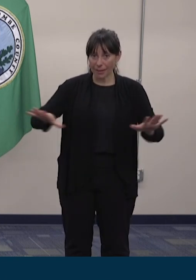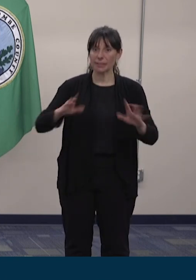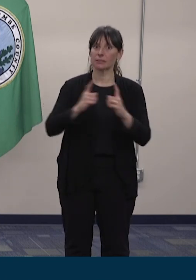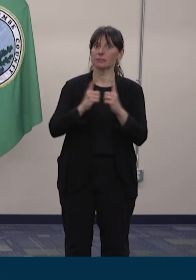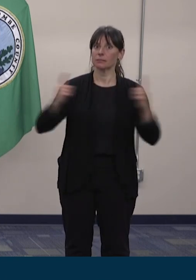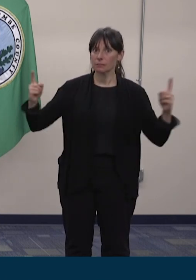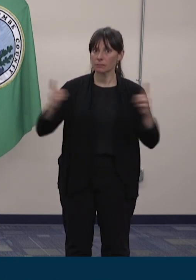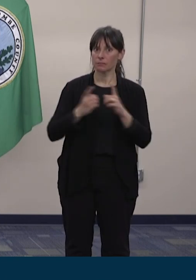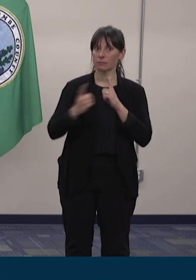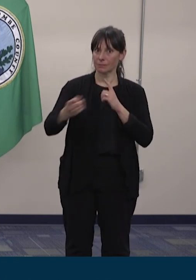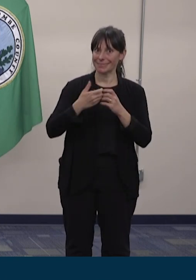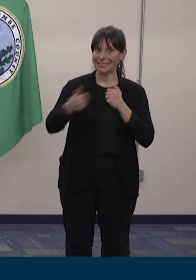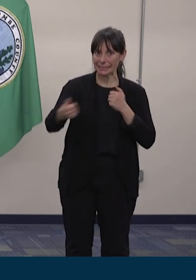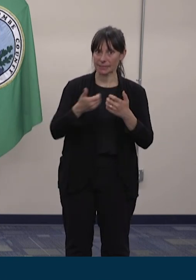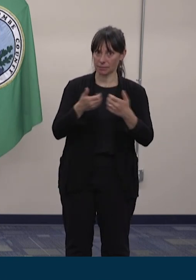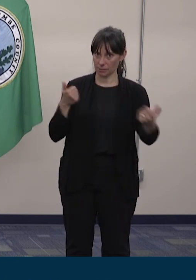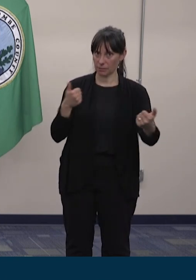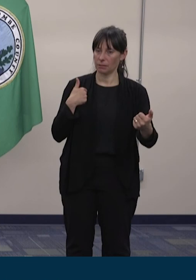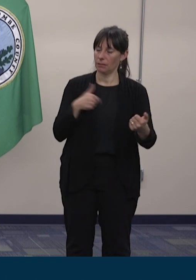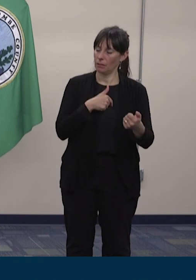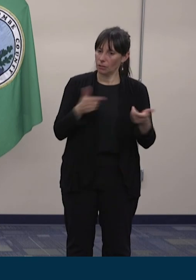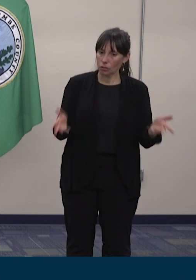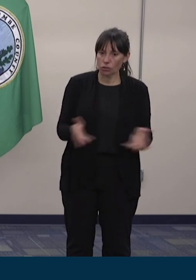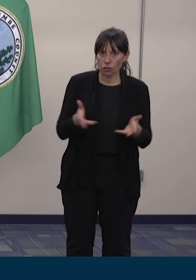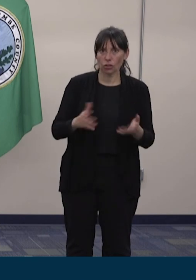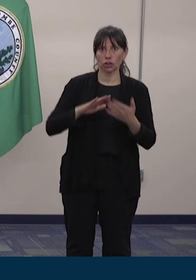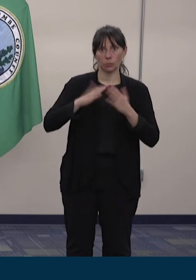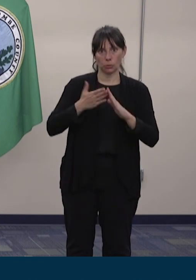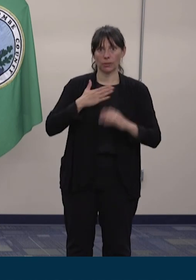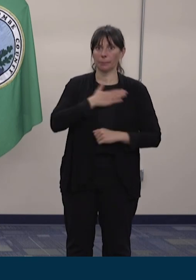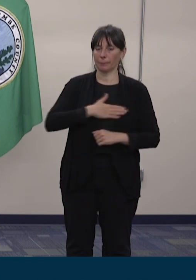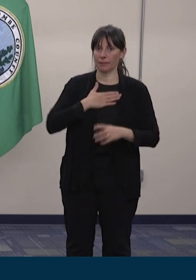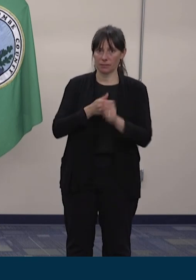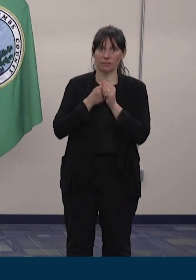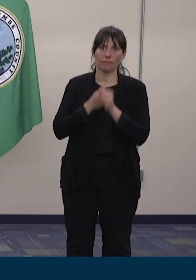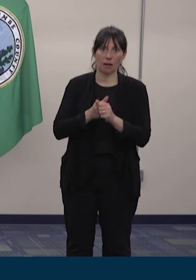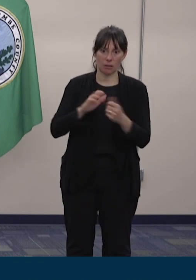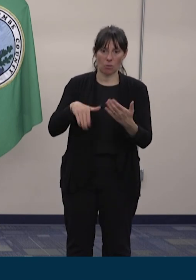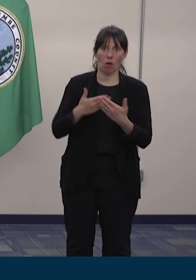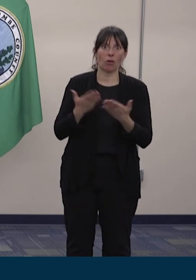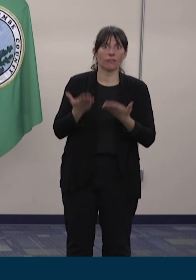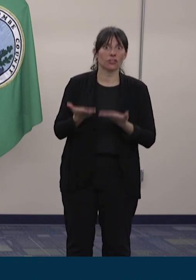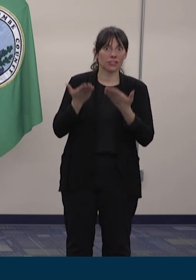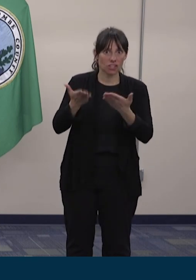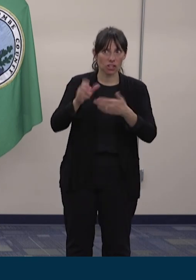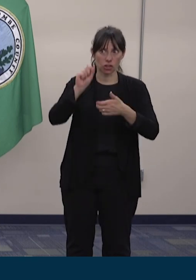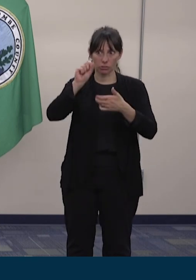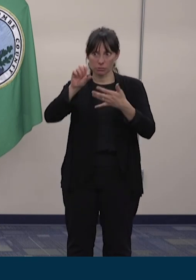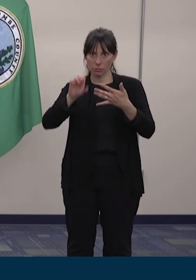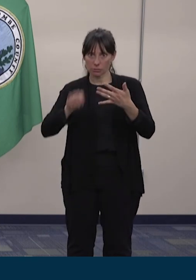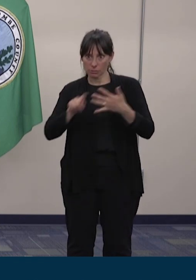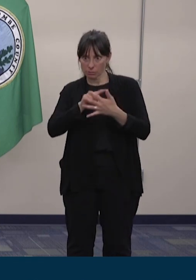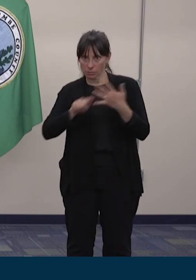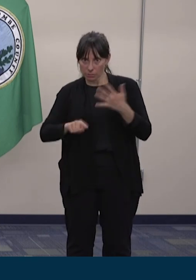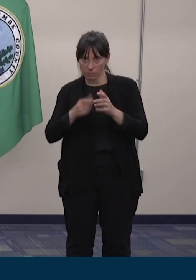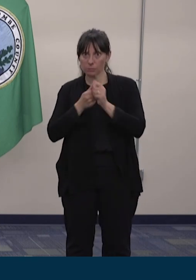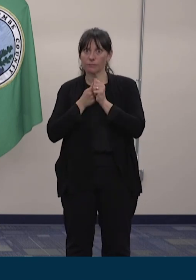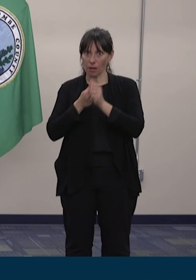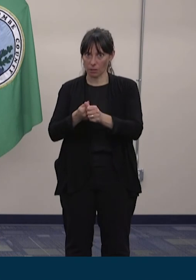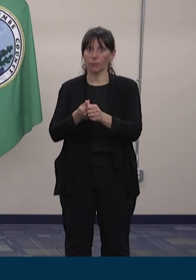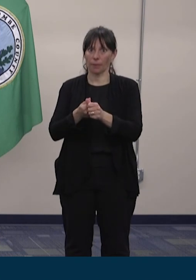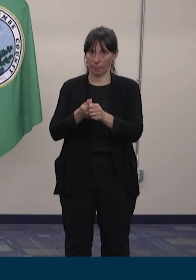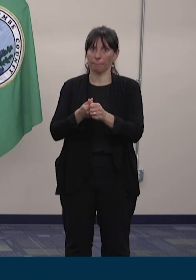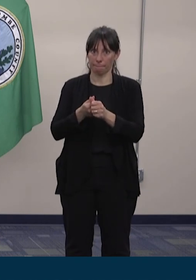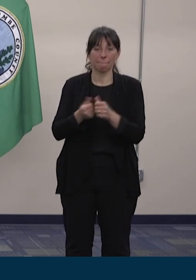encourage community members poder animar a la gente to de la continue comunidad to adhere to the guidelines a as we continuar phase out of ayudando the